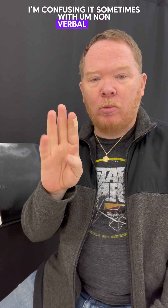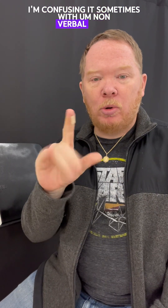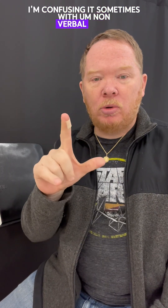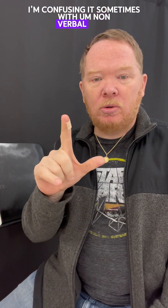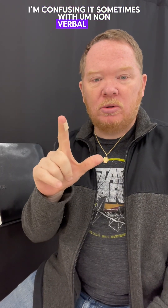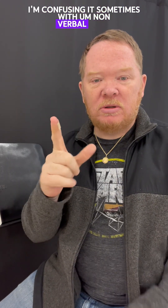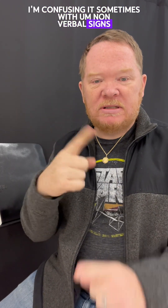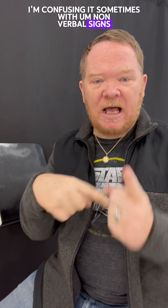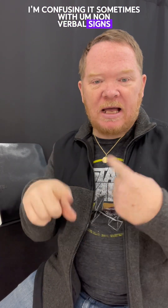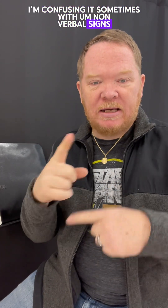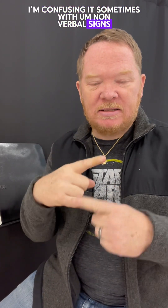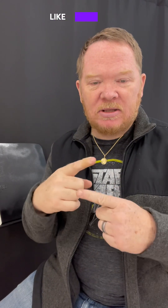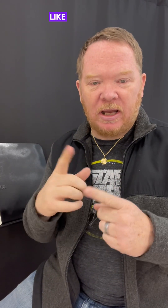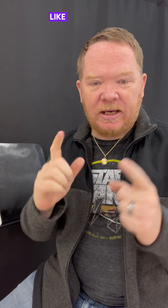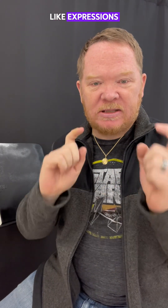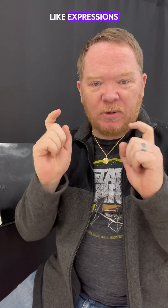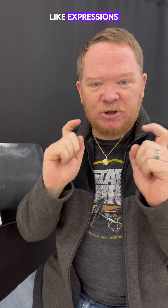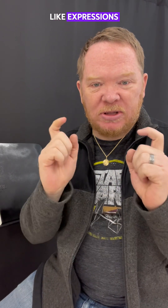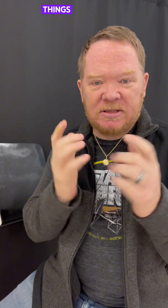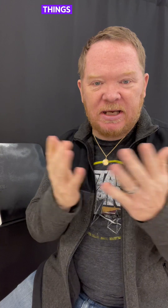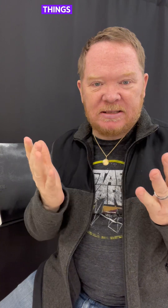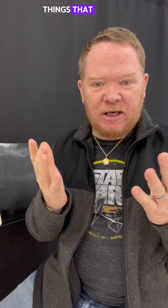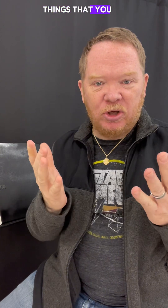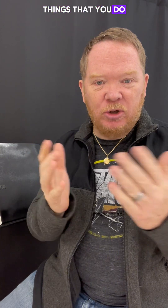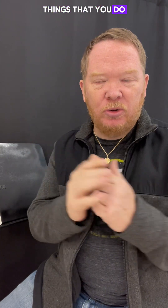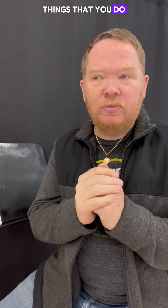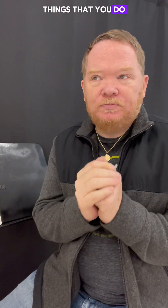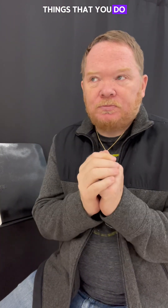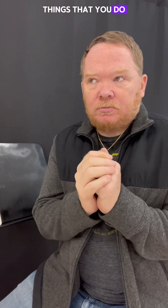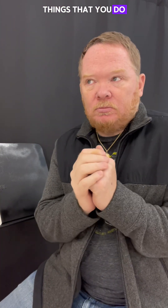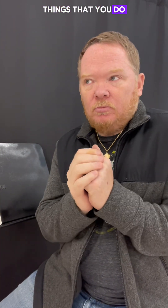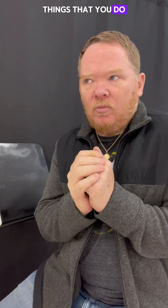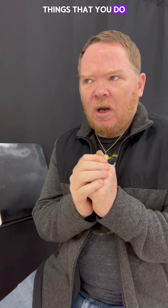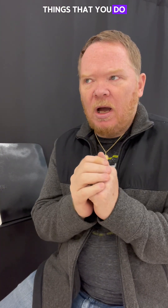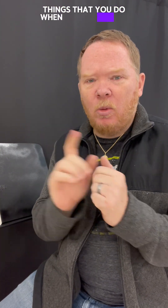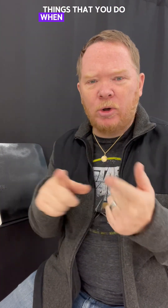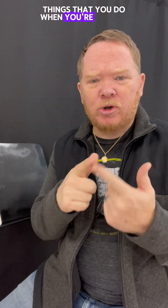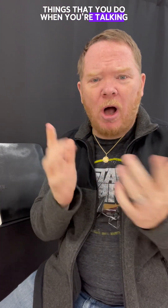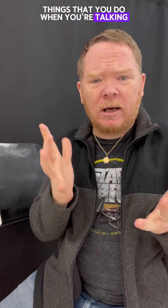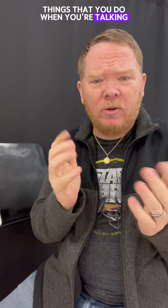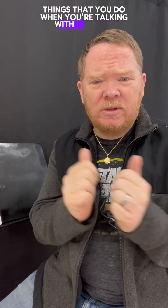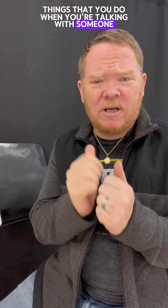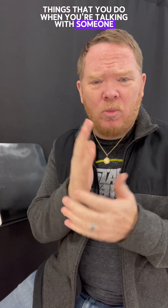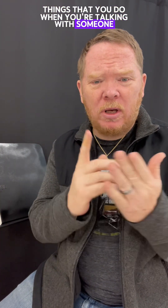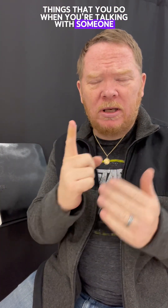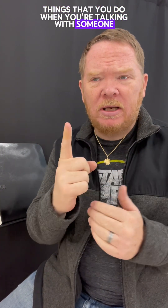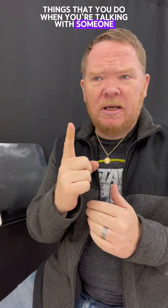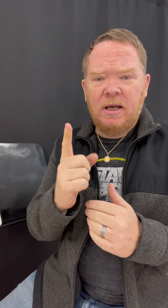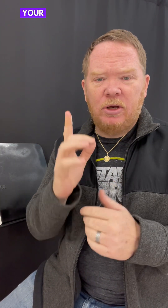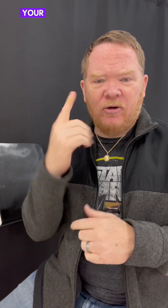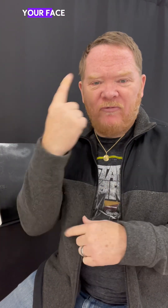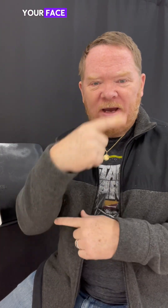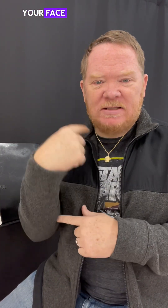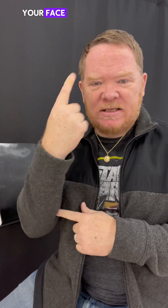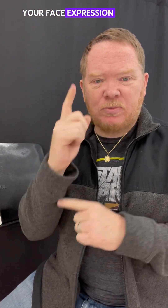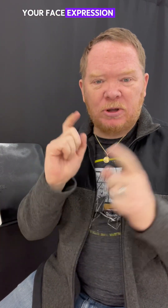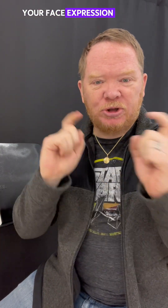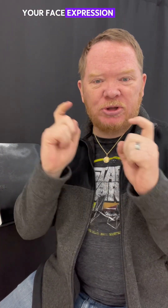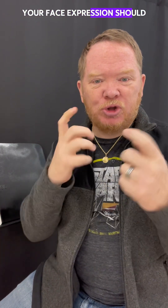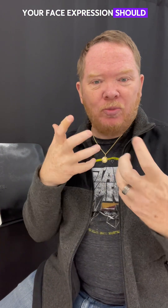non-verbal signs, like expressions, things that you do. When you're talking with someone, your face expression should